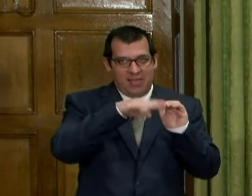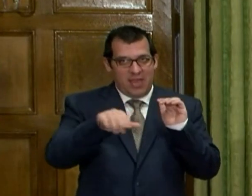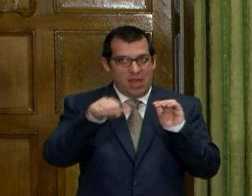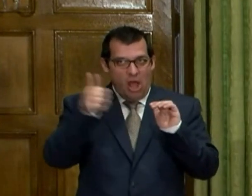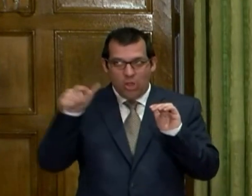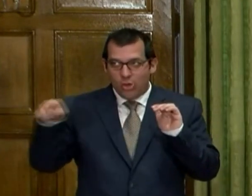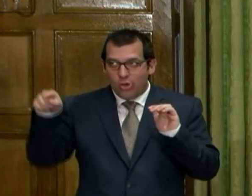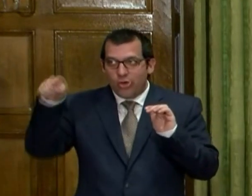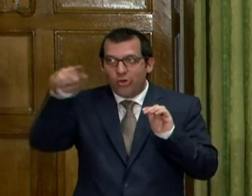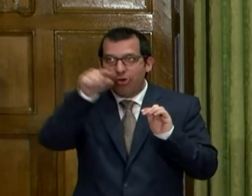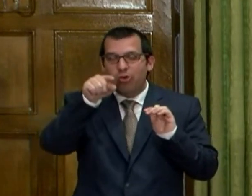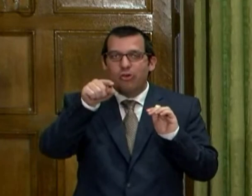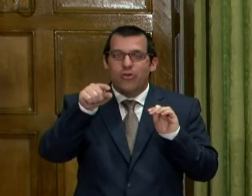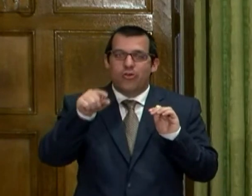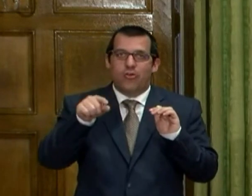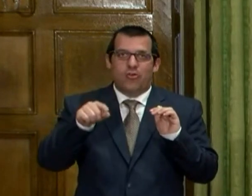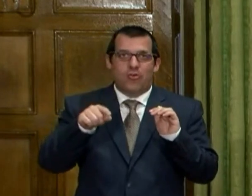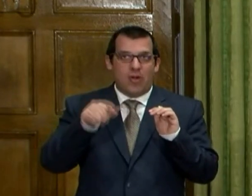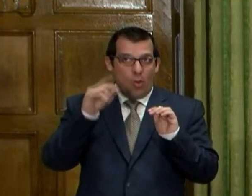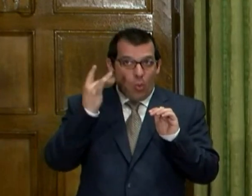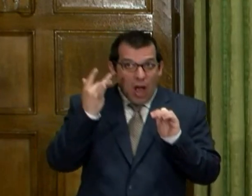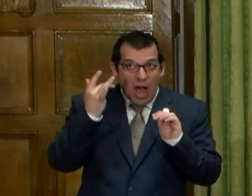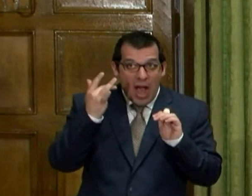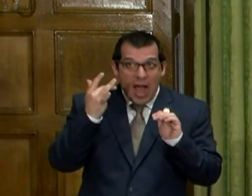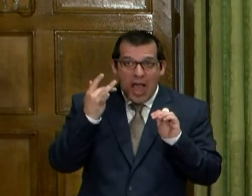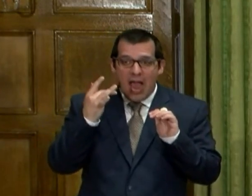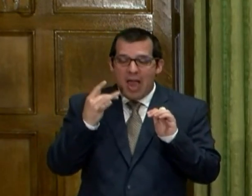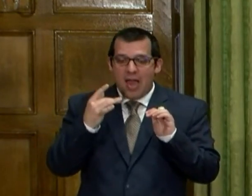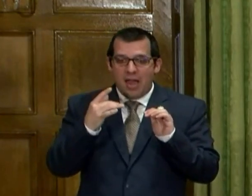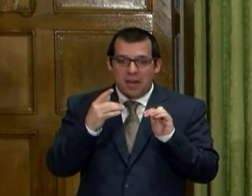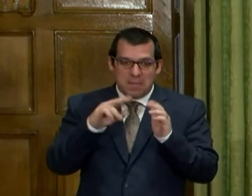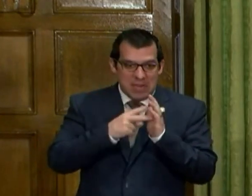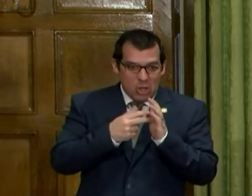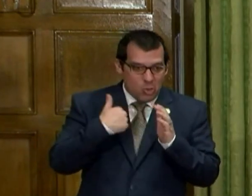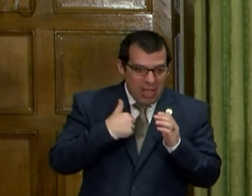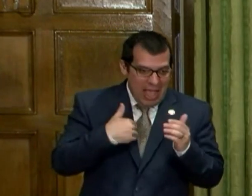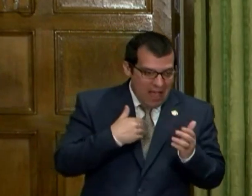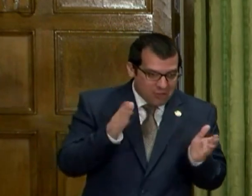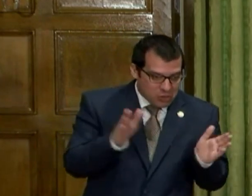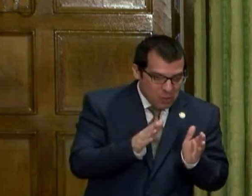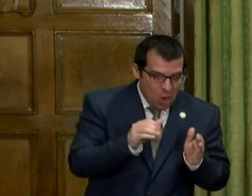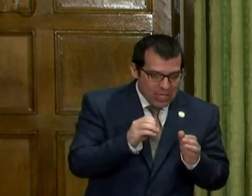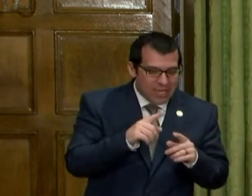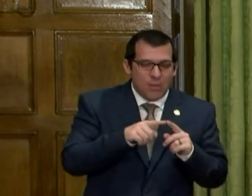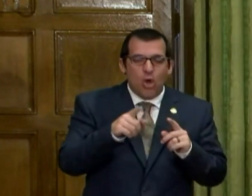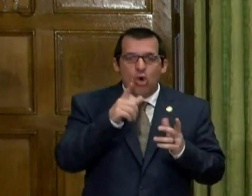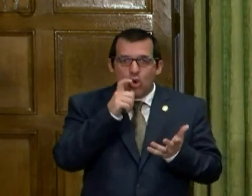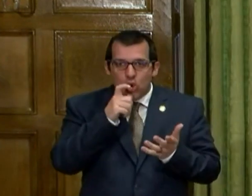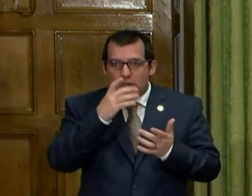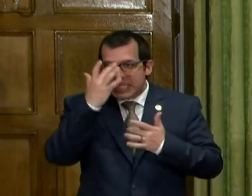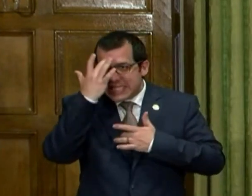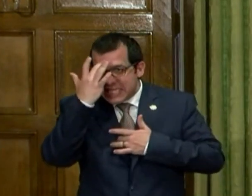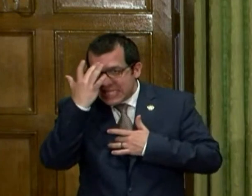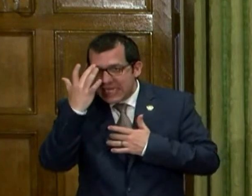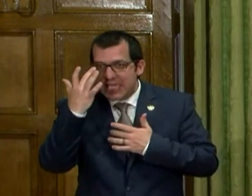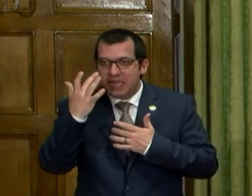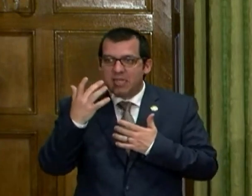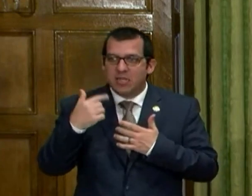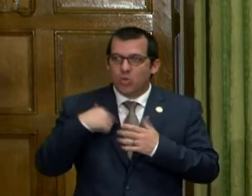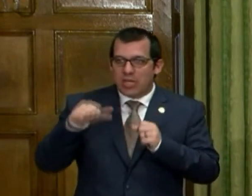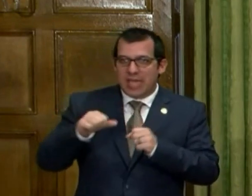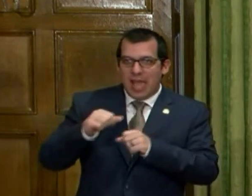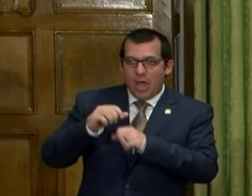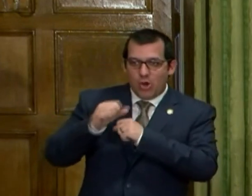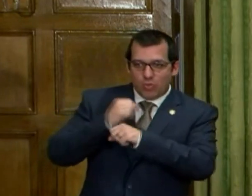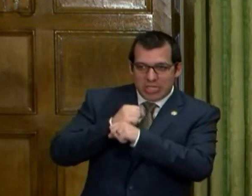and a lot of this has to do not with just the number of cases that you have, but who's getting sick. If we can protect our